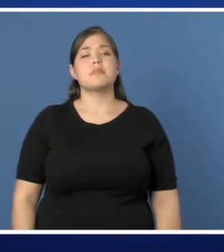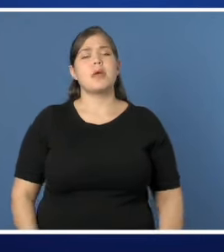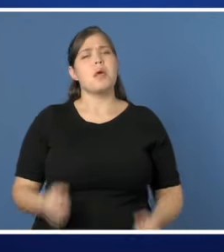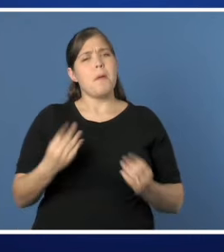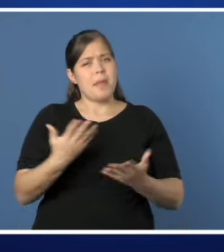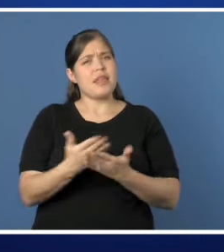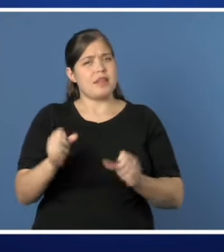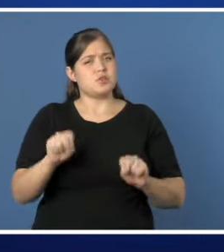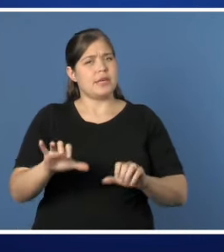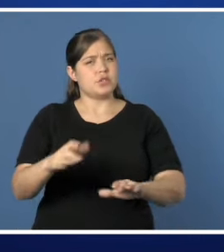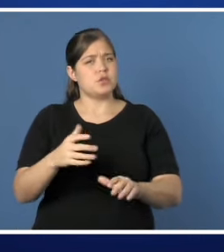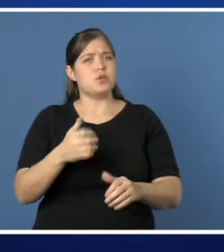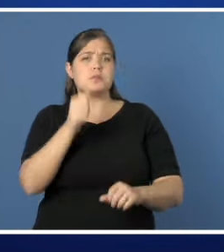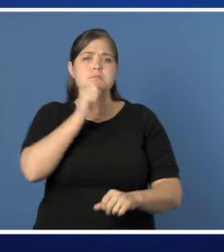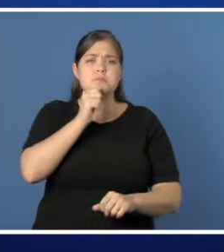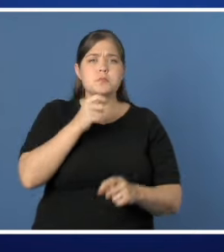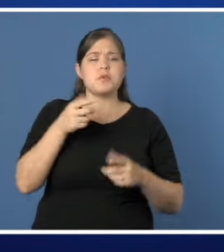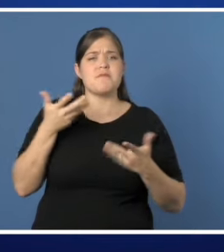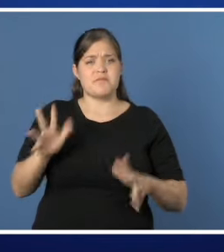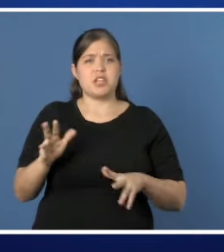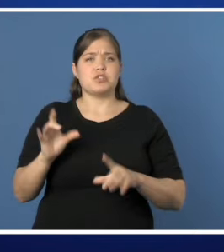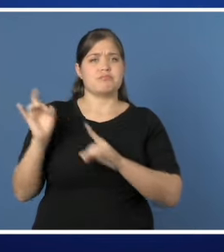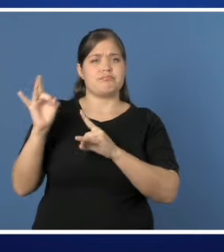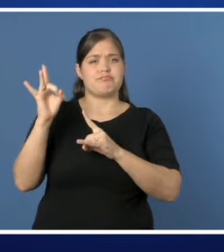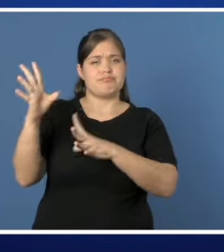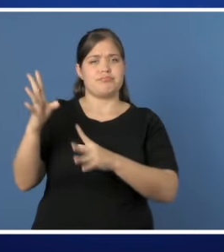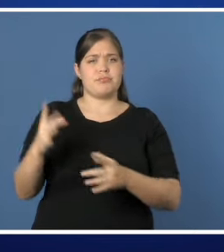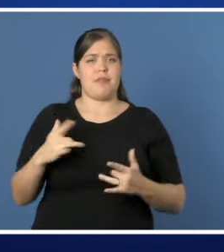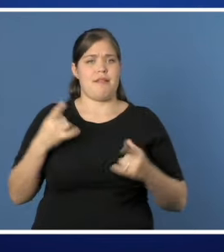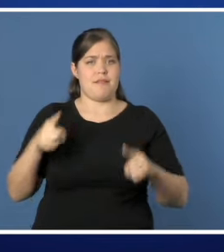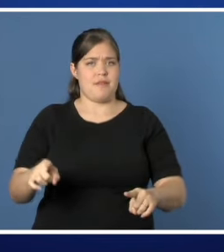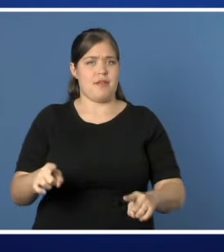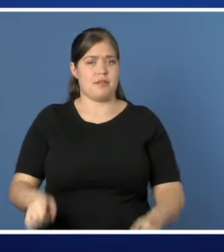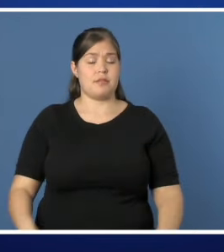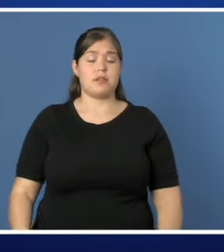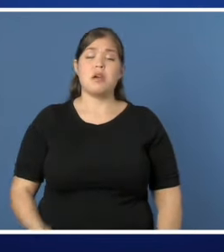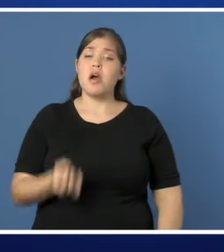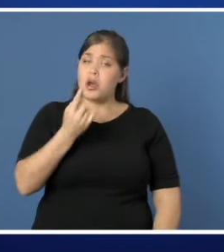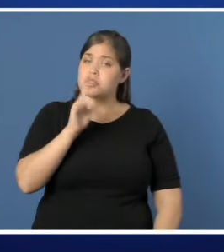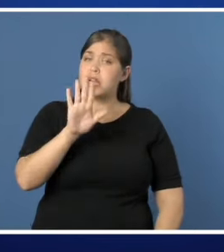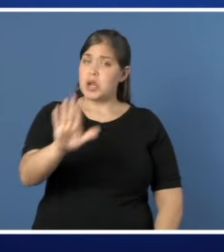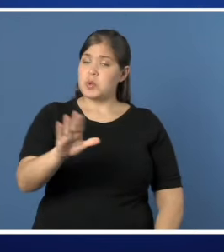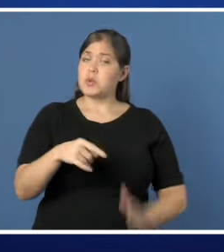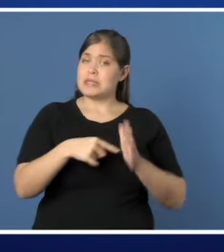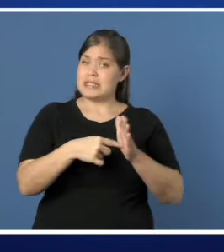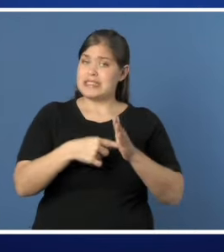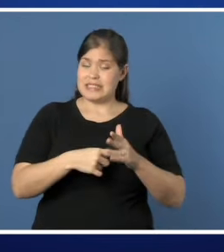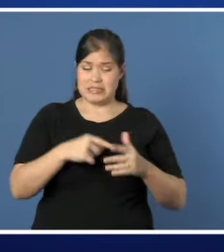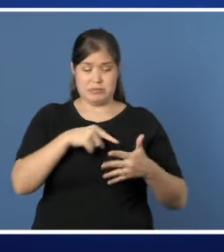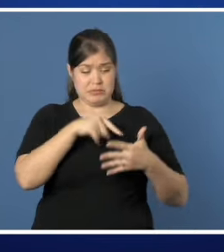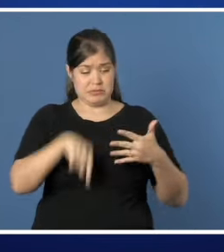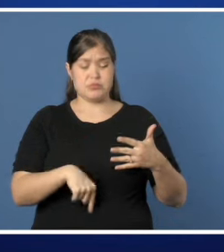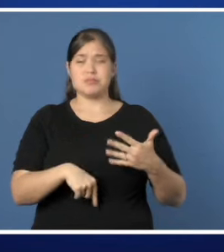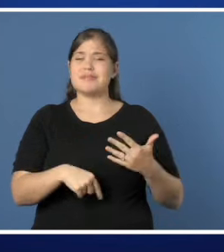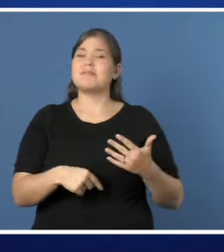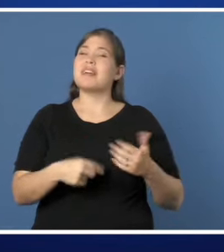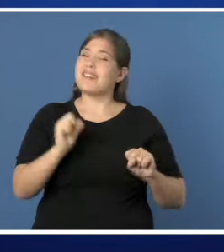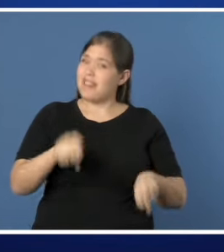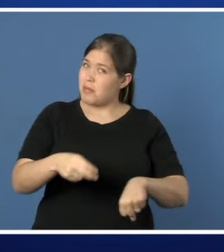There are many things you can do to cope with traumatic events Understand that your symptoms may be normal